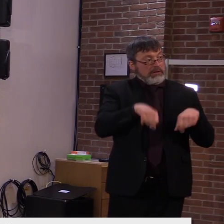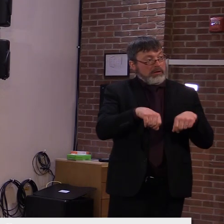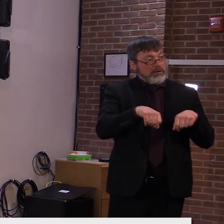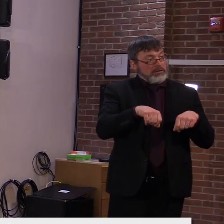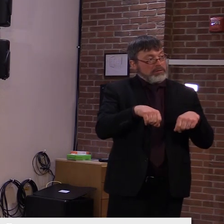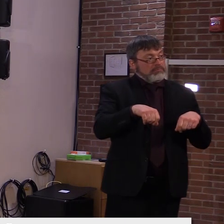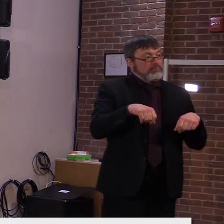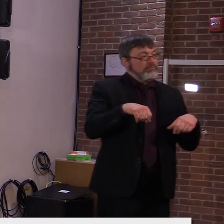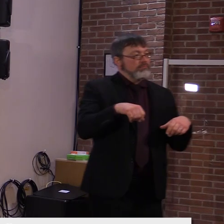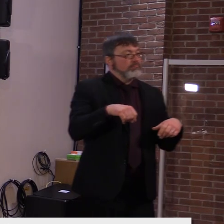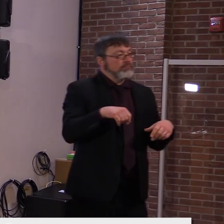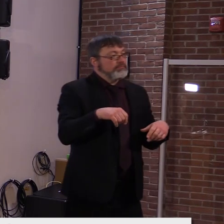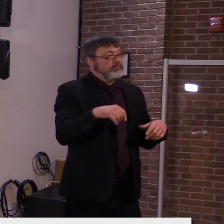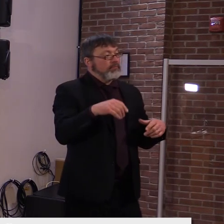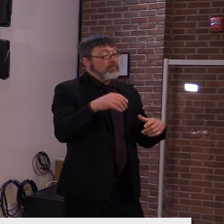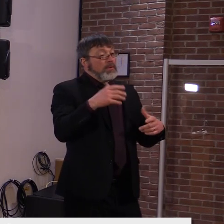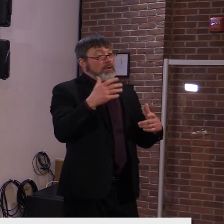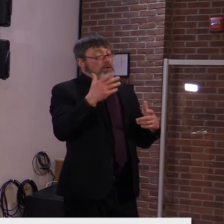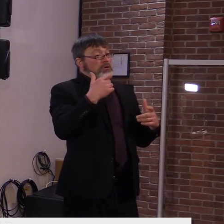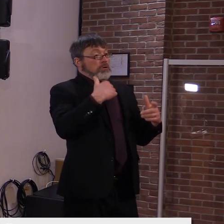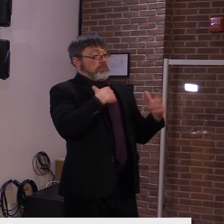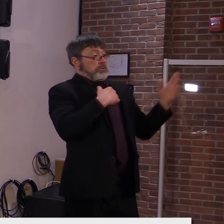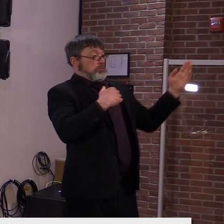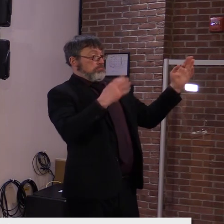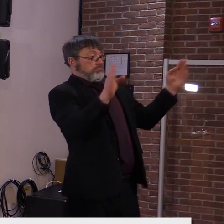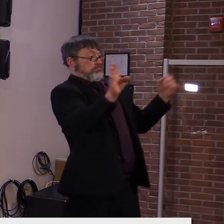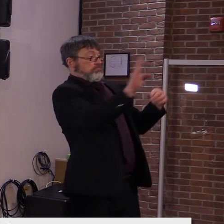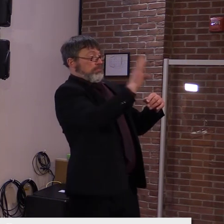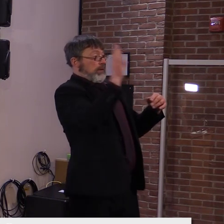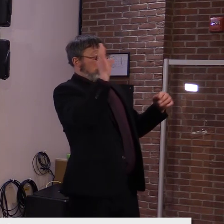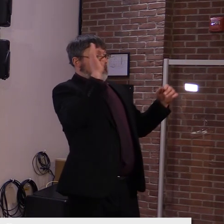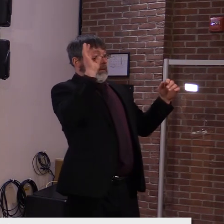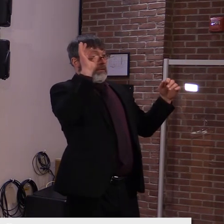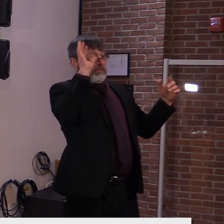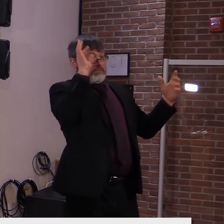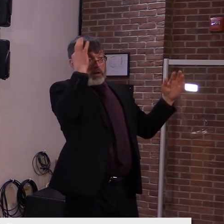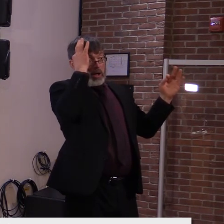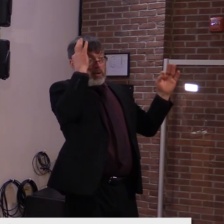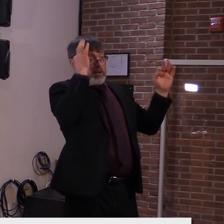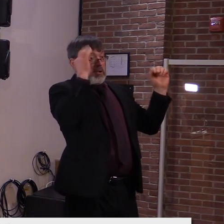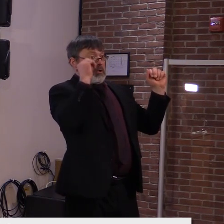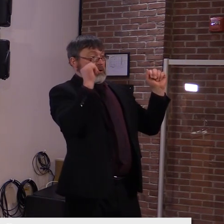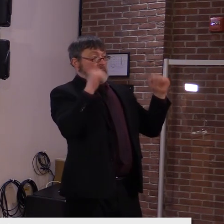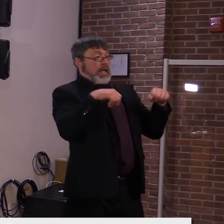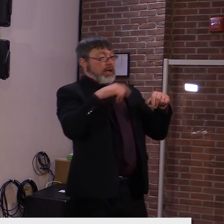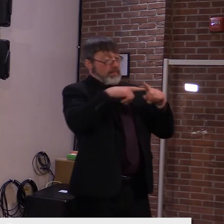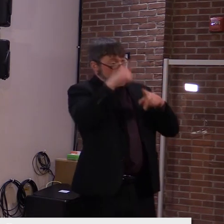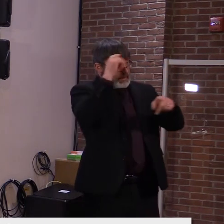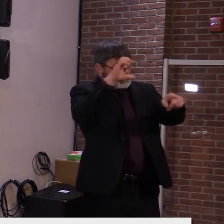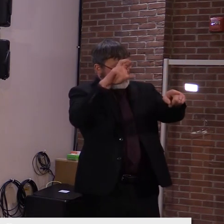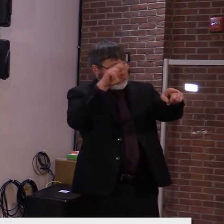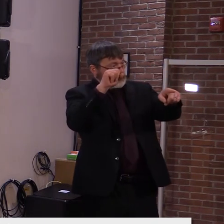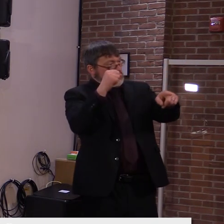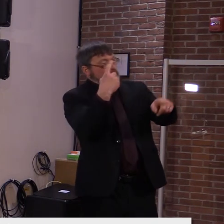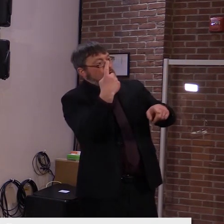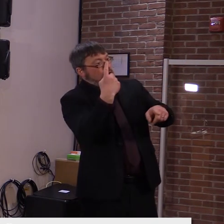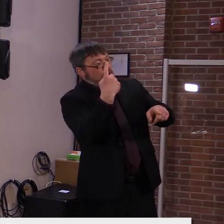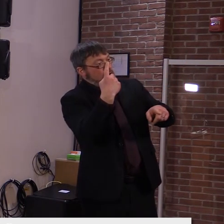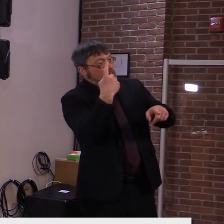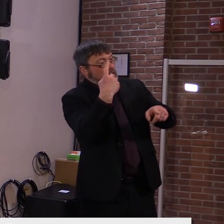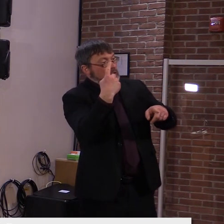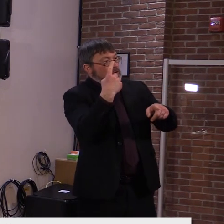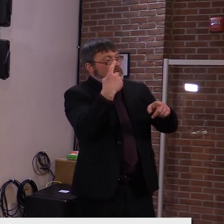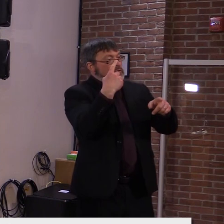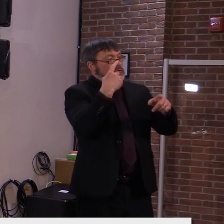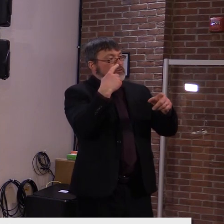doesn't have a integrated system yet. We're trying, but as I said, for Vermonters, we're trying to